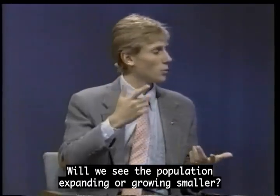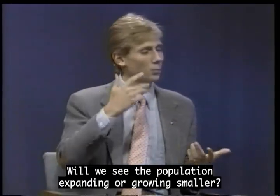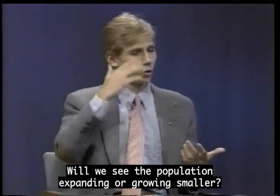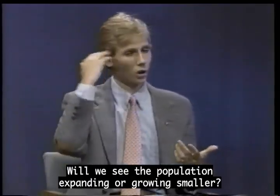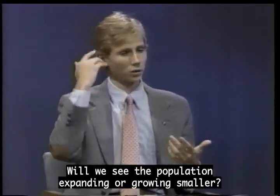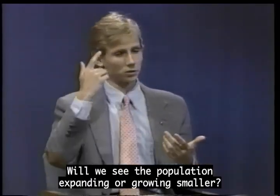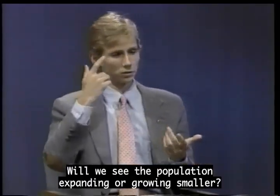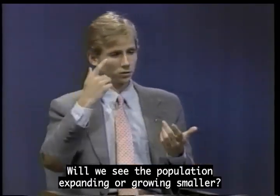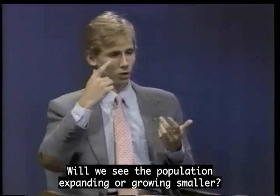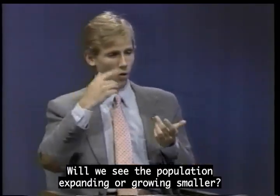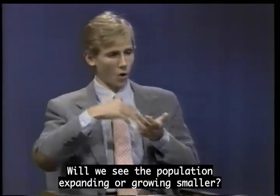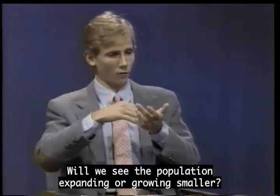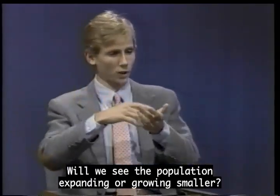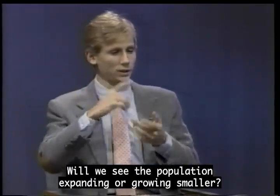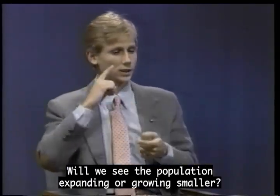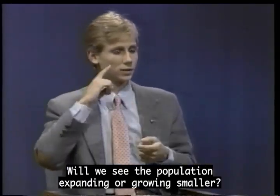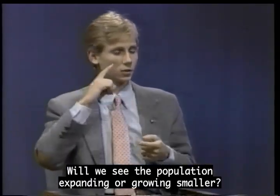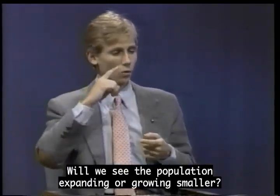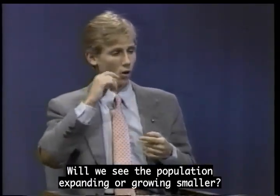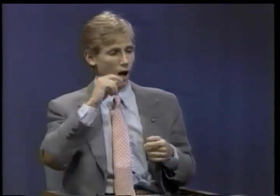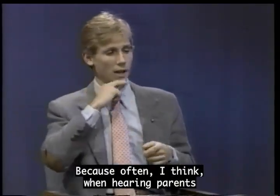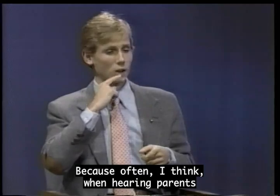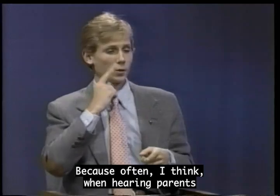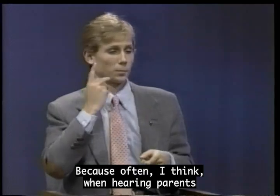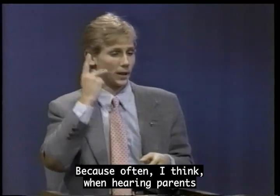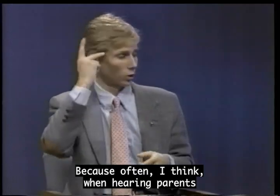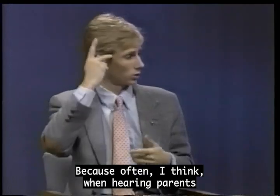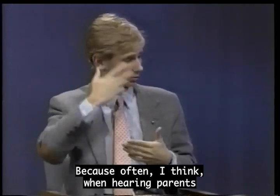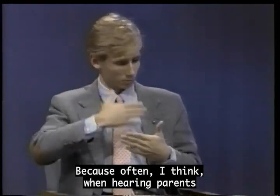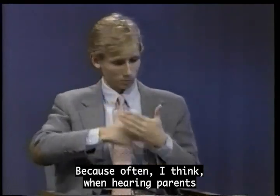growing smaller? Because often,